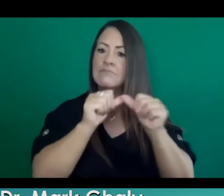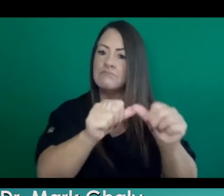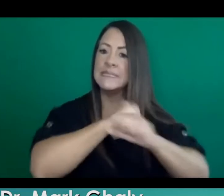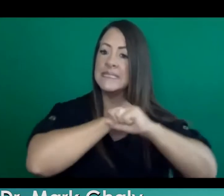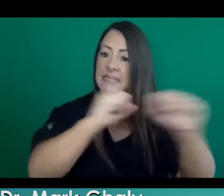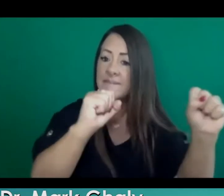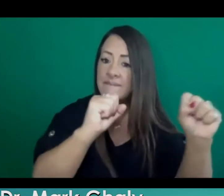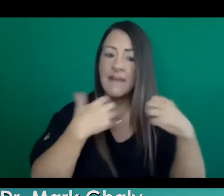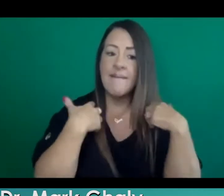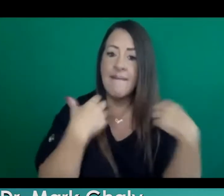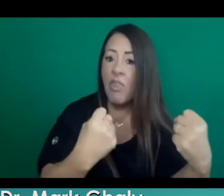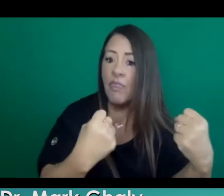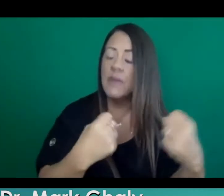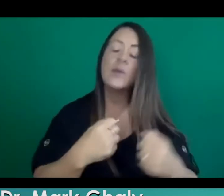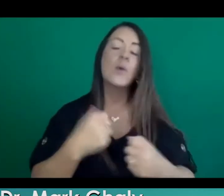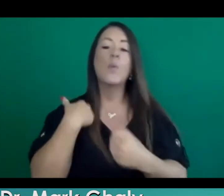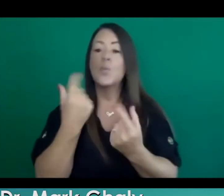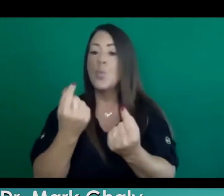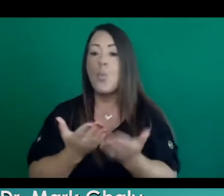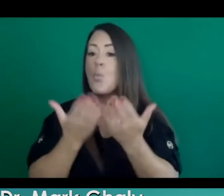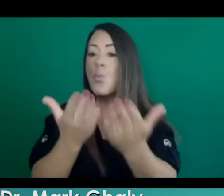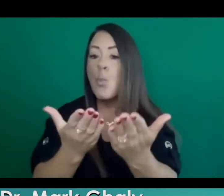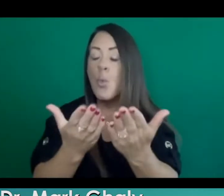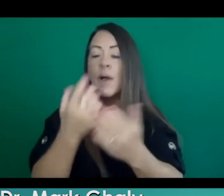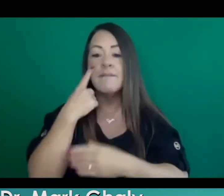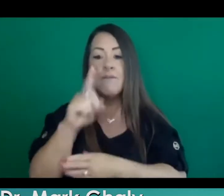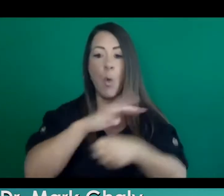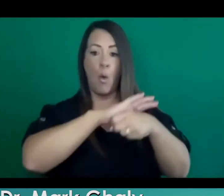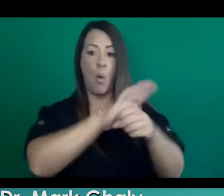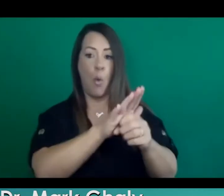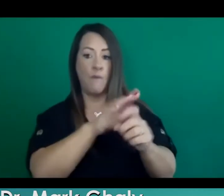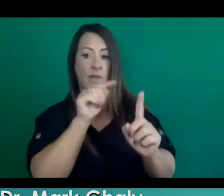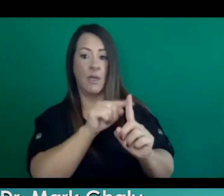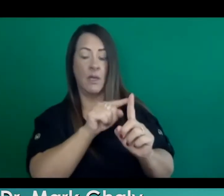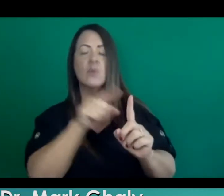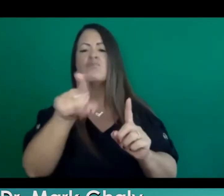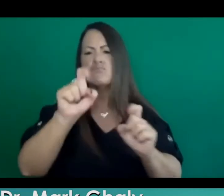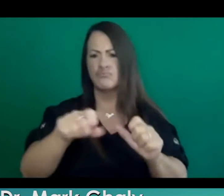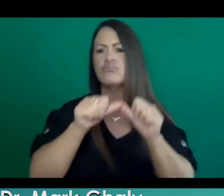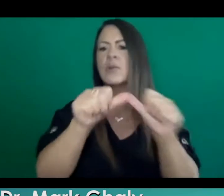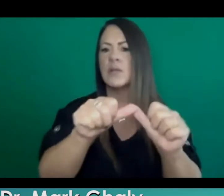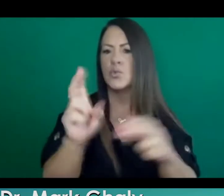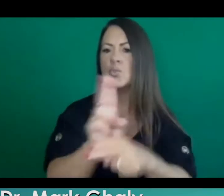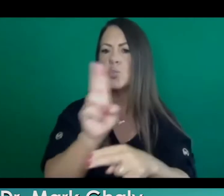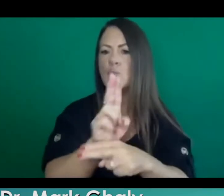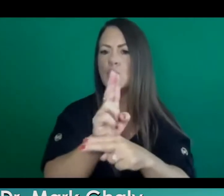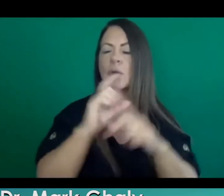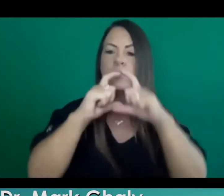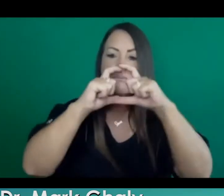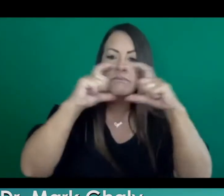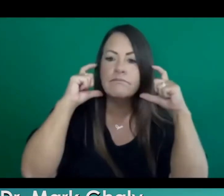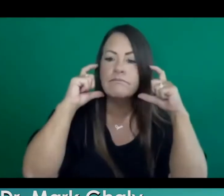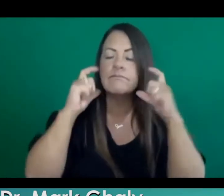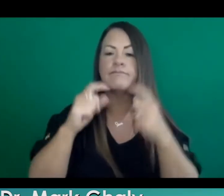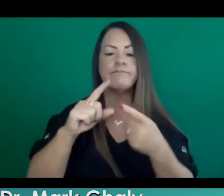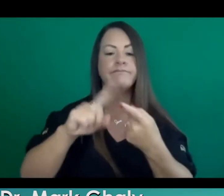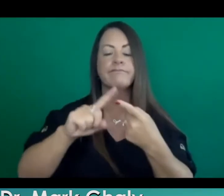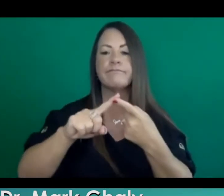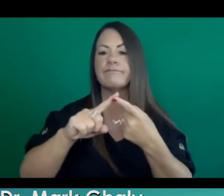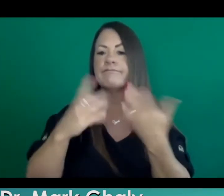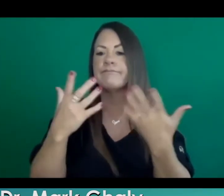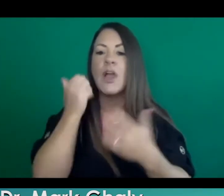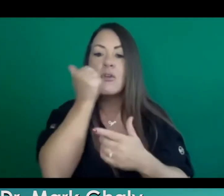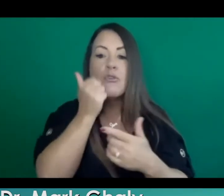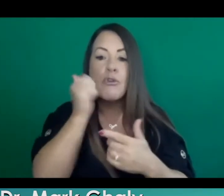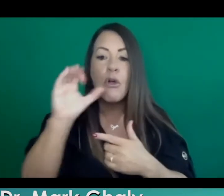So our recommendation is for COVID-19, continue to use your face covering, either a cloth face covering